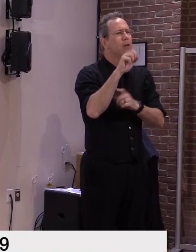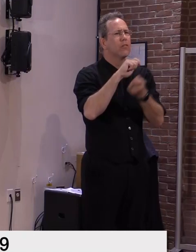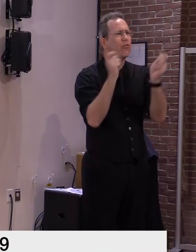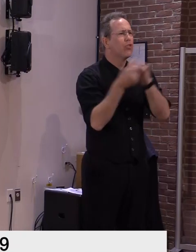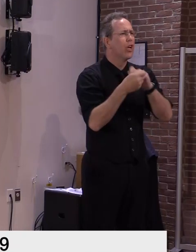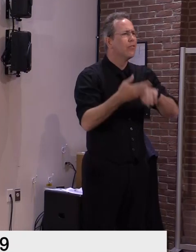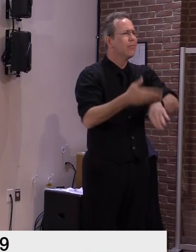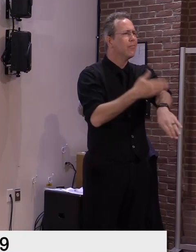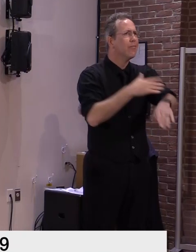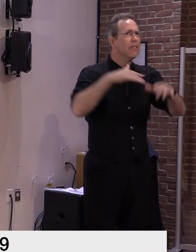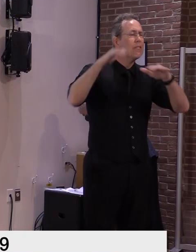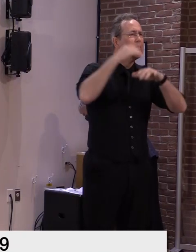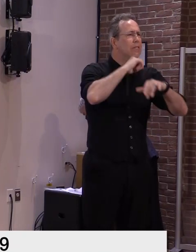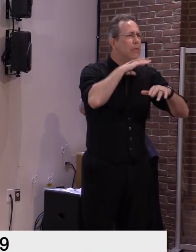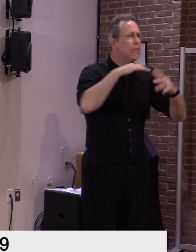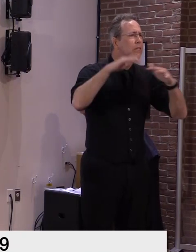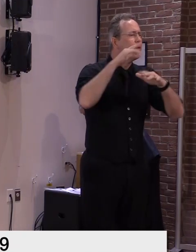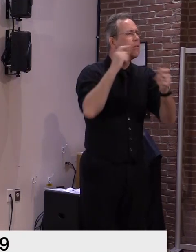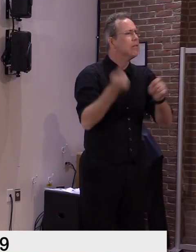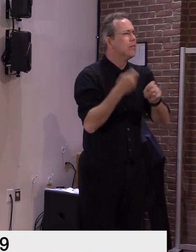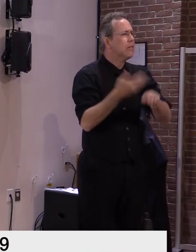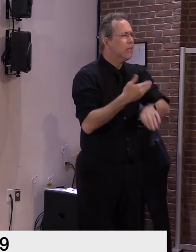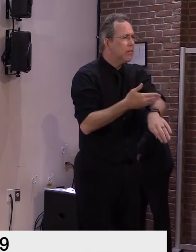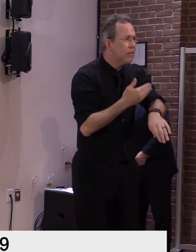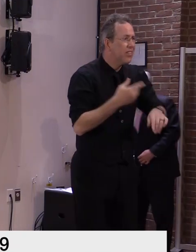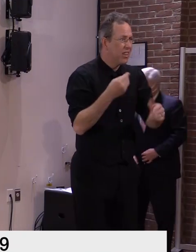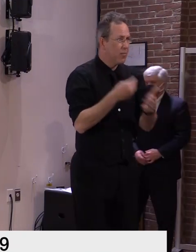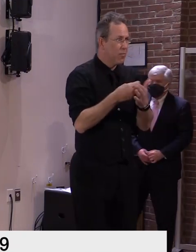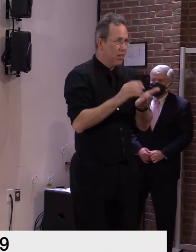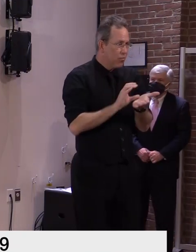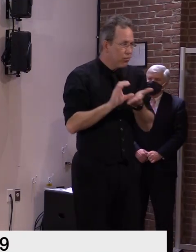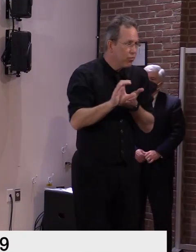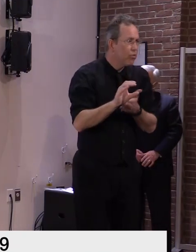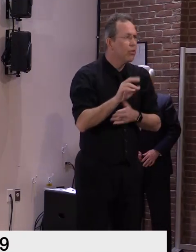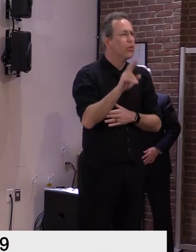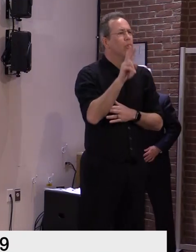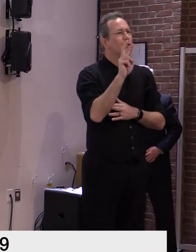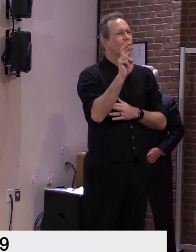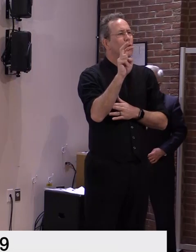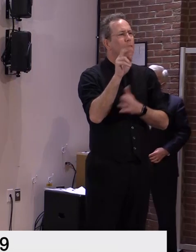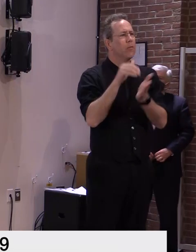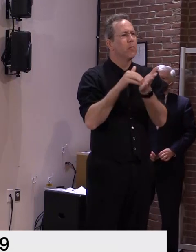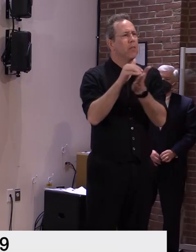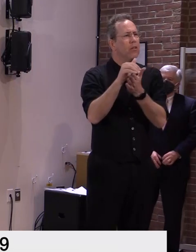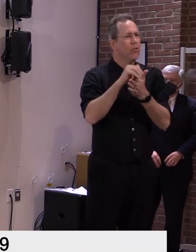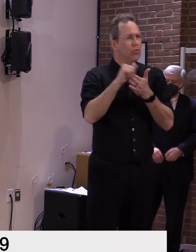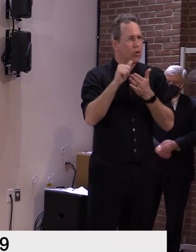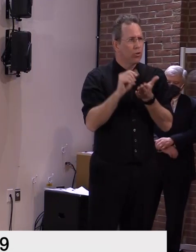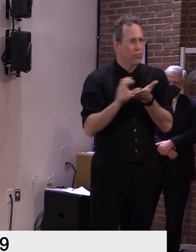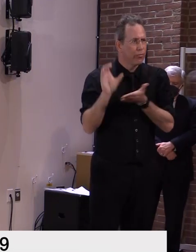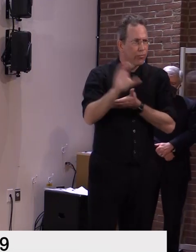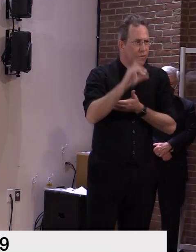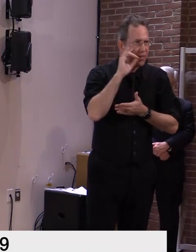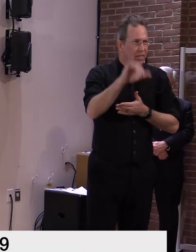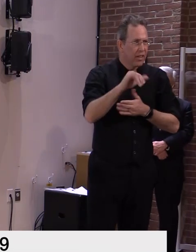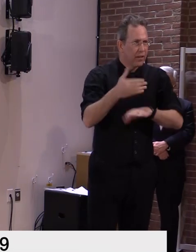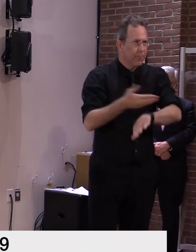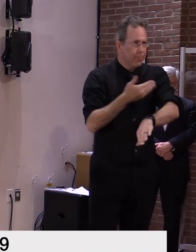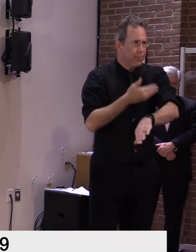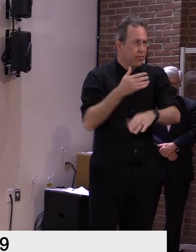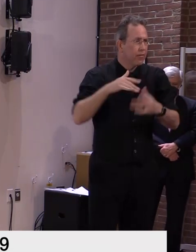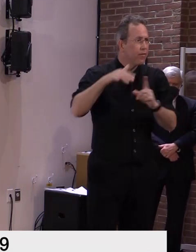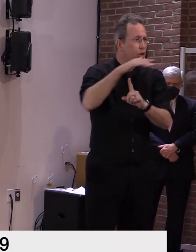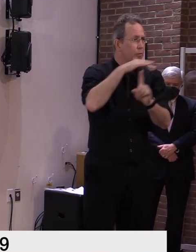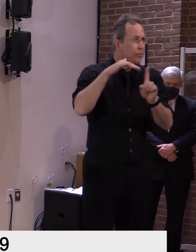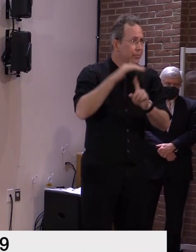invests $200 million, by far the largest climate investment in our state's history, to help reduce our